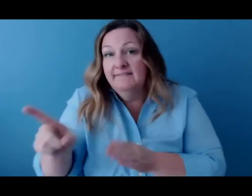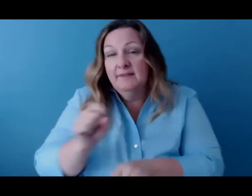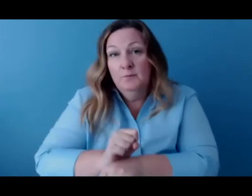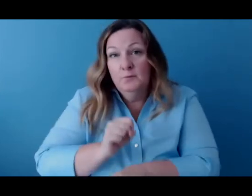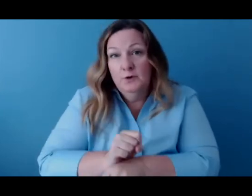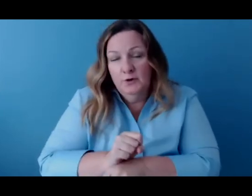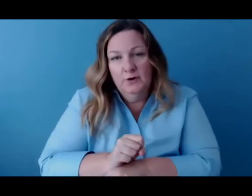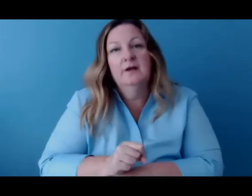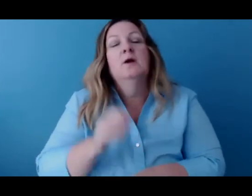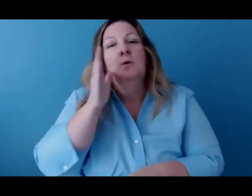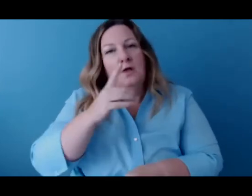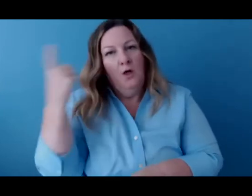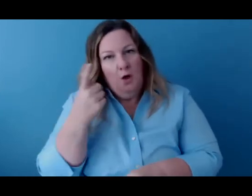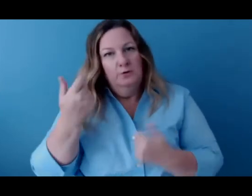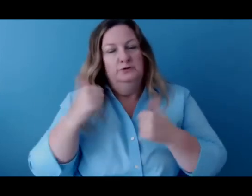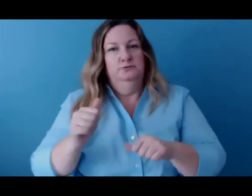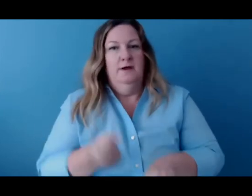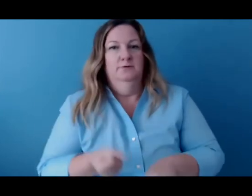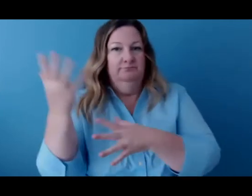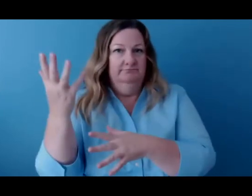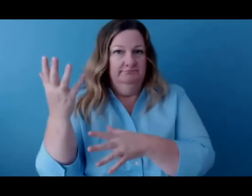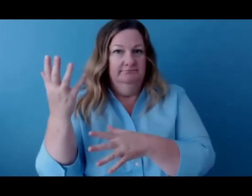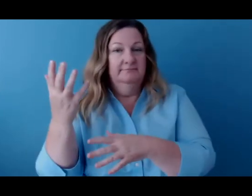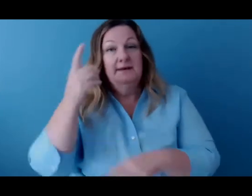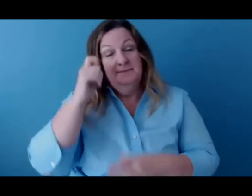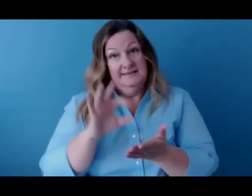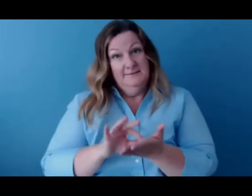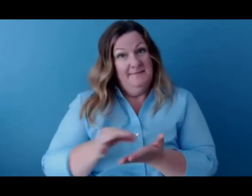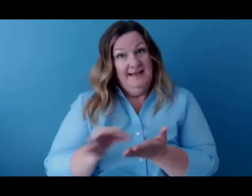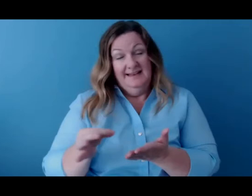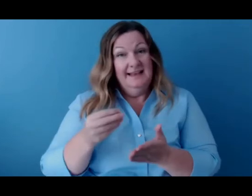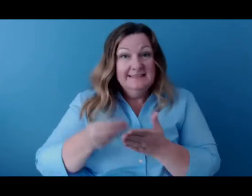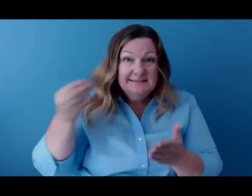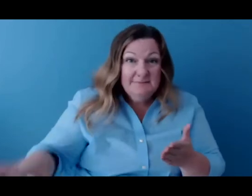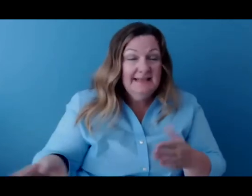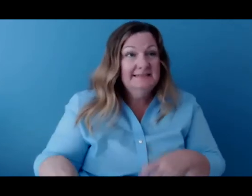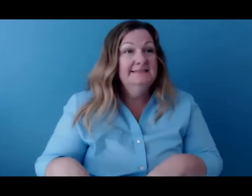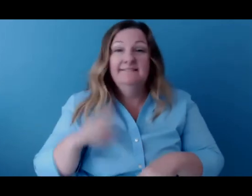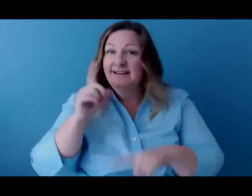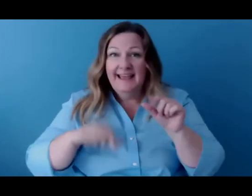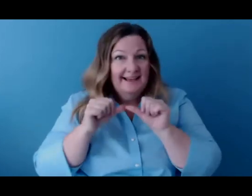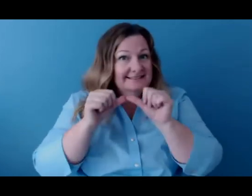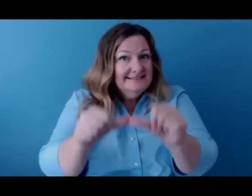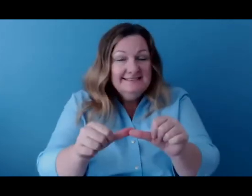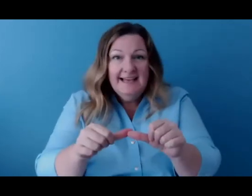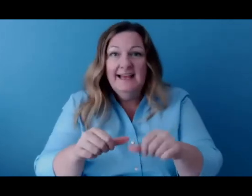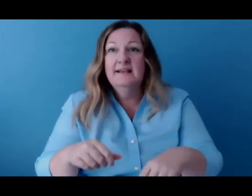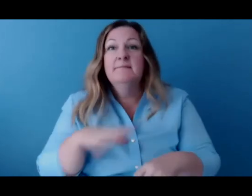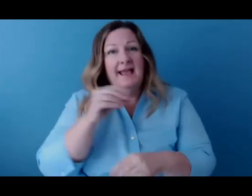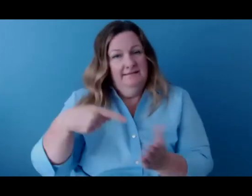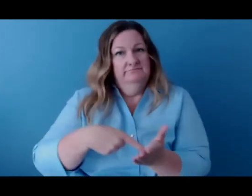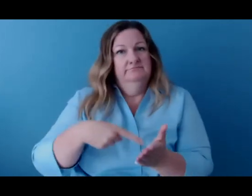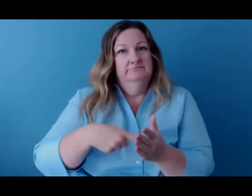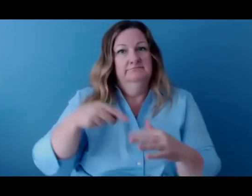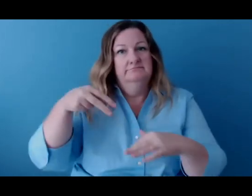because there isn't necessarily the sustainability of it, and it becomes too expensive, and we continue to add to our national debt.